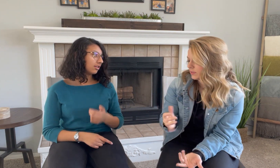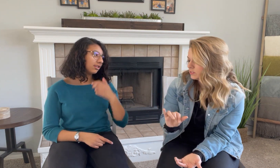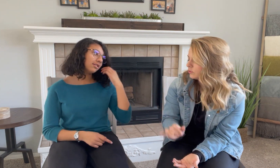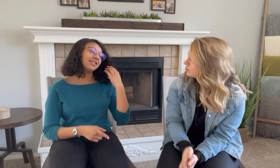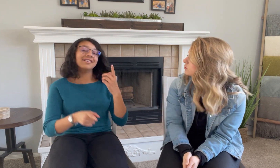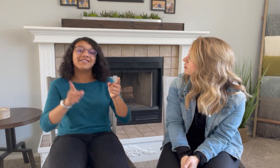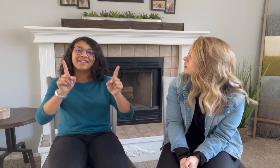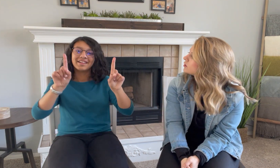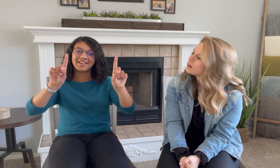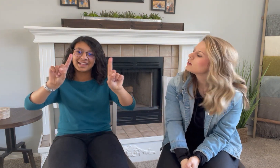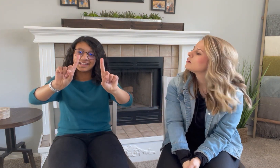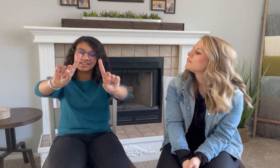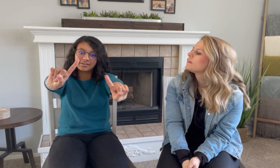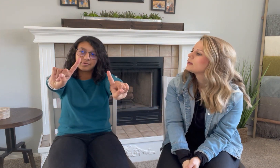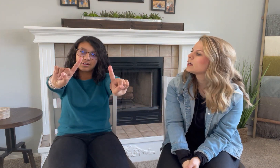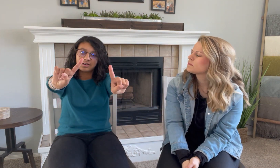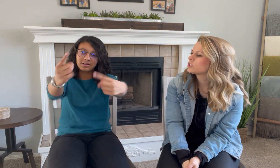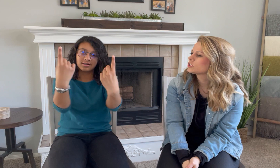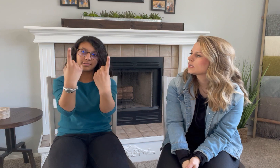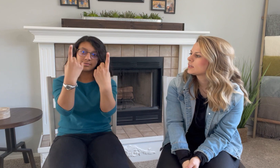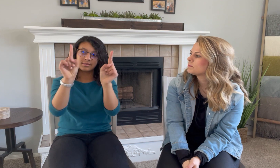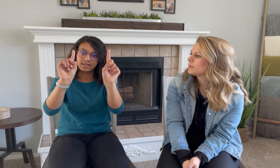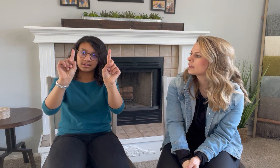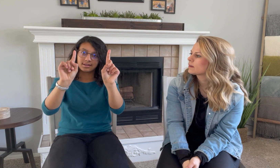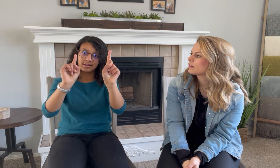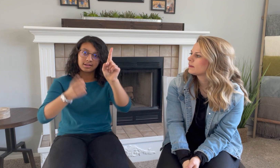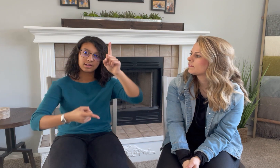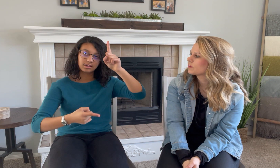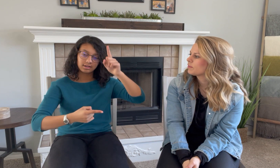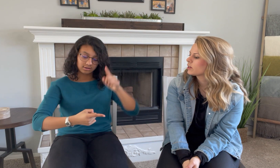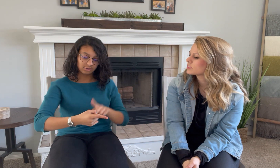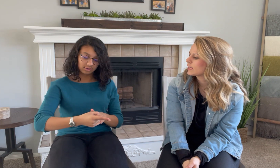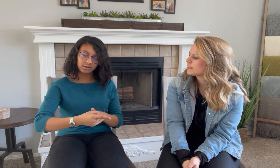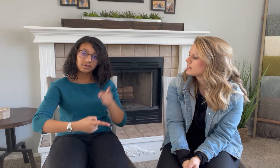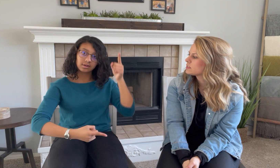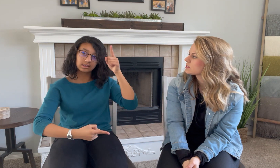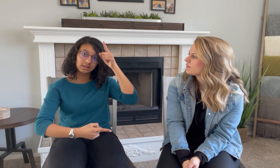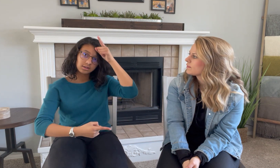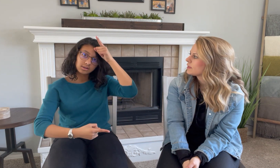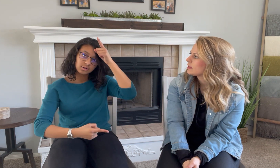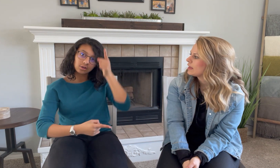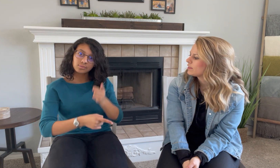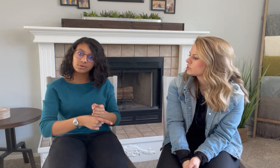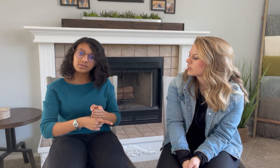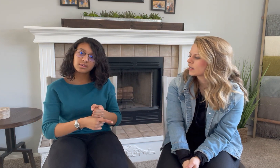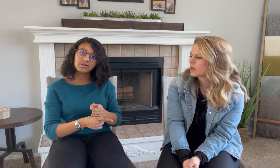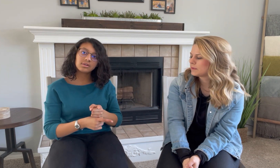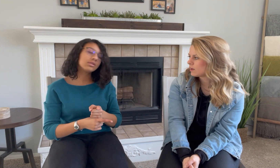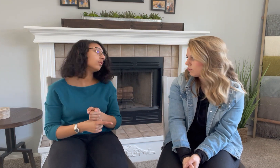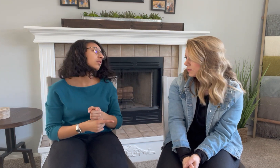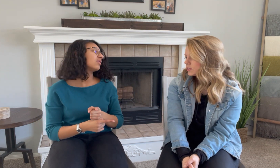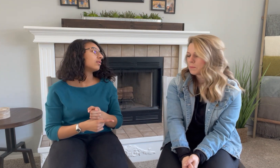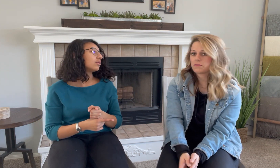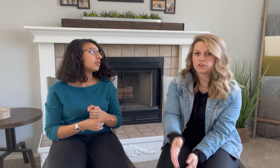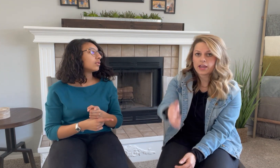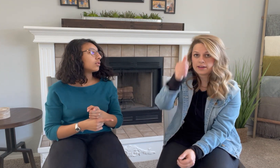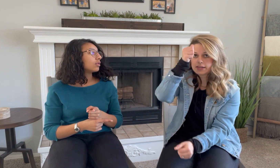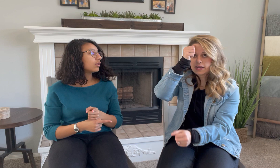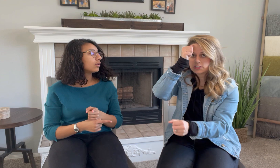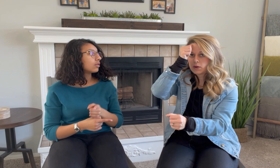too. Yep, so you're just gonna make your fingers like this, and they're just gonna come down from the top of your head. Yeah, and so